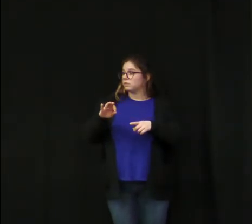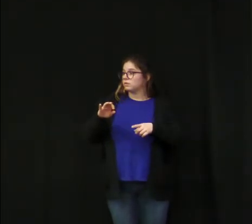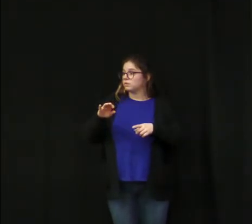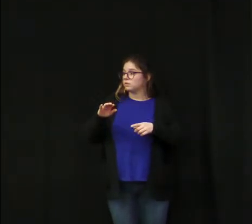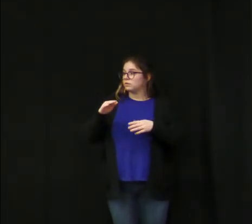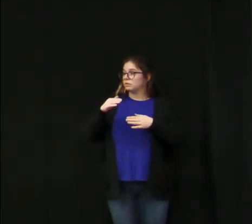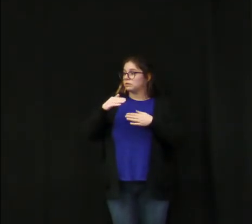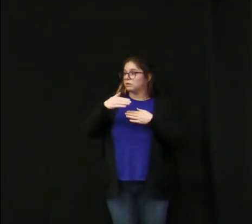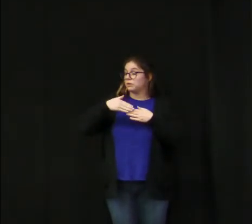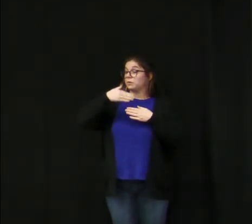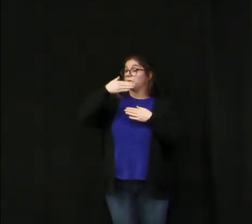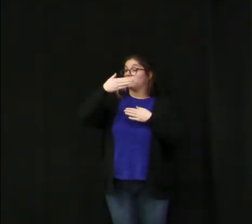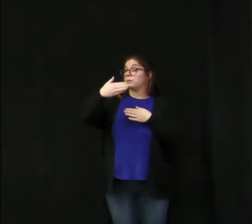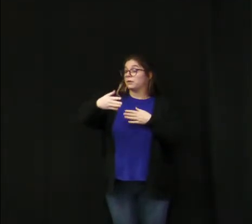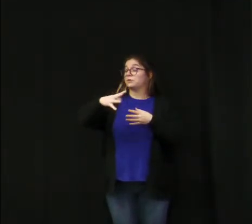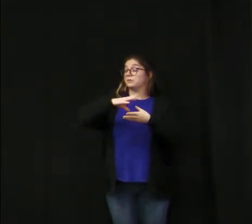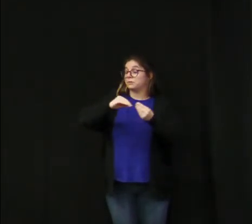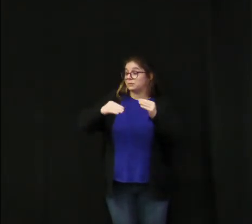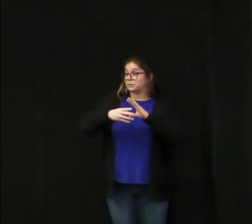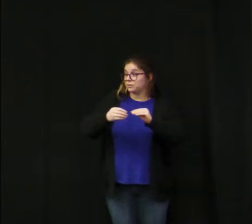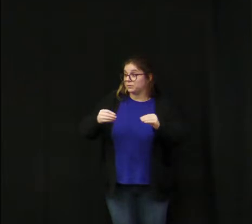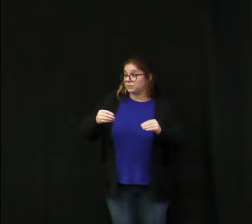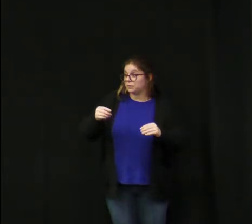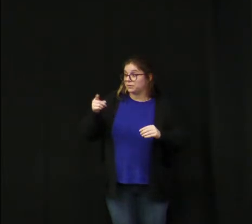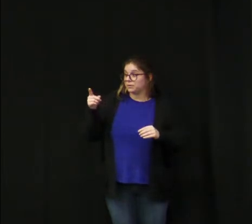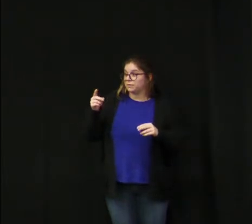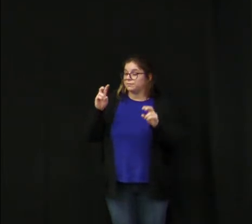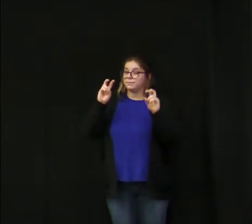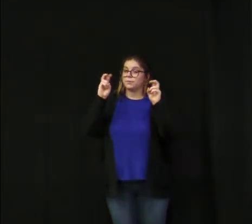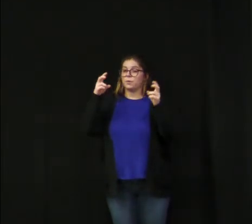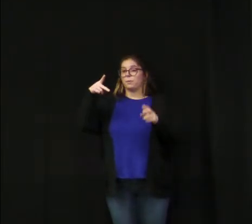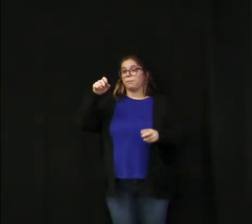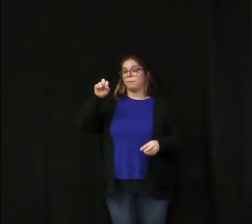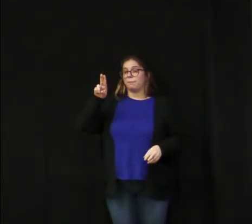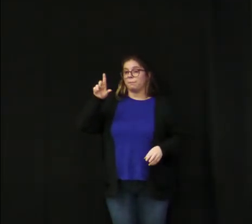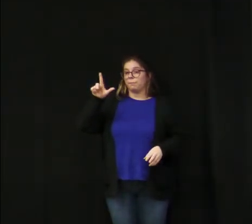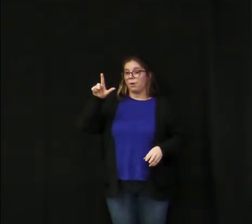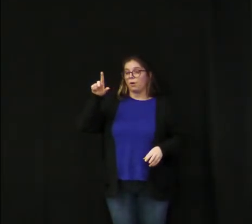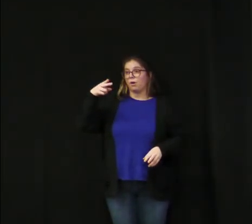rest of the story. I'm sorry, what? I said to quote Paul Harvey, it's